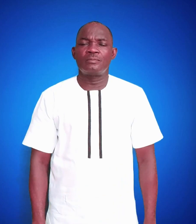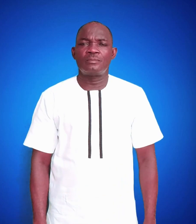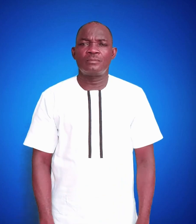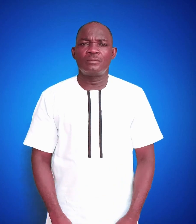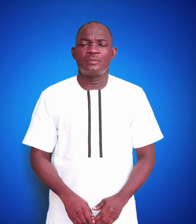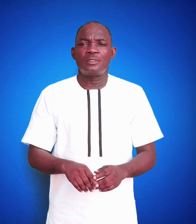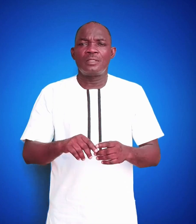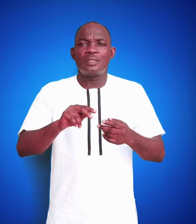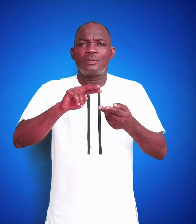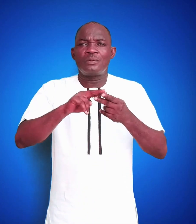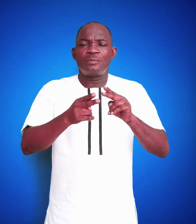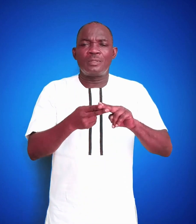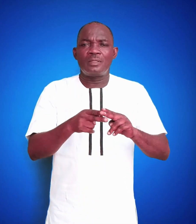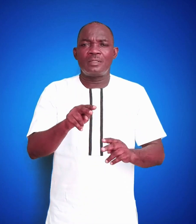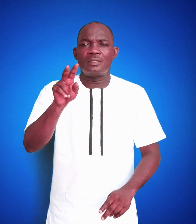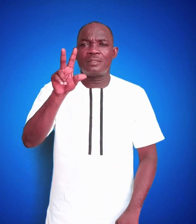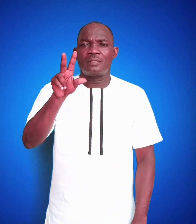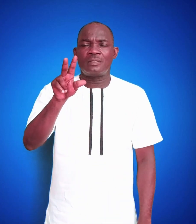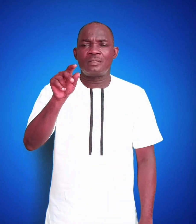Version